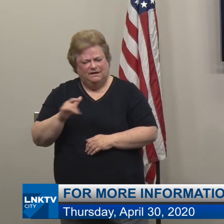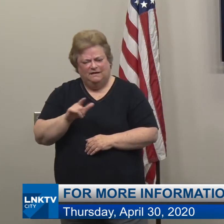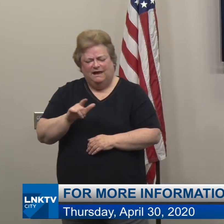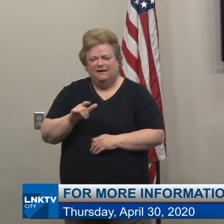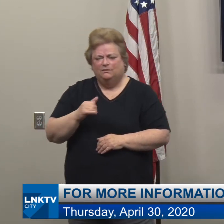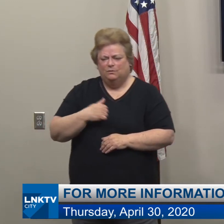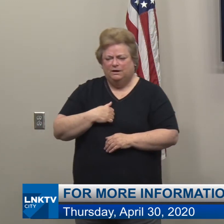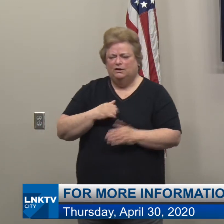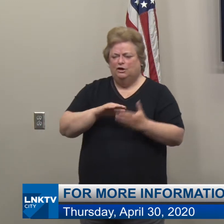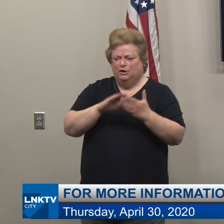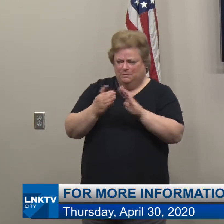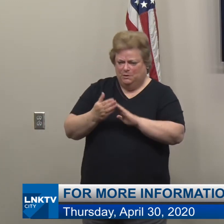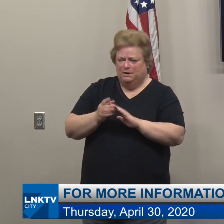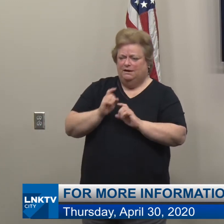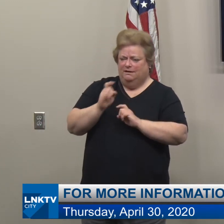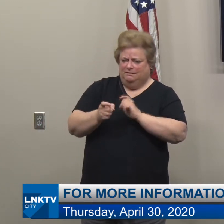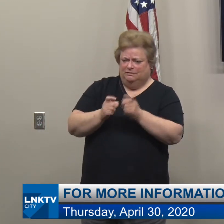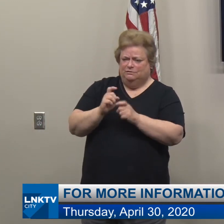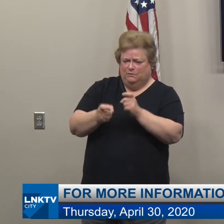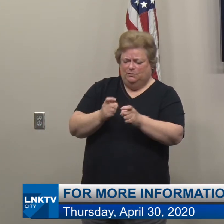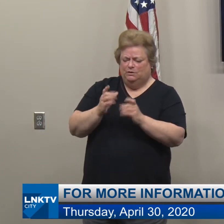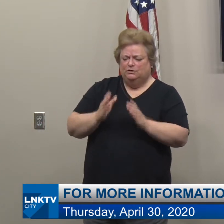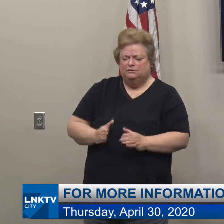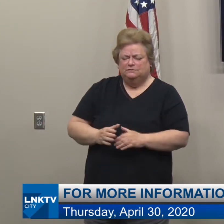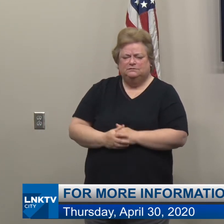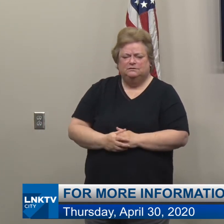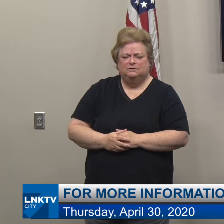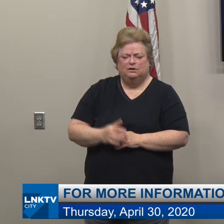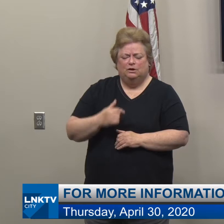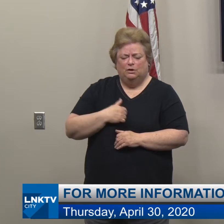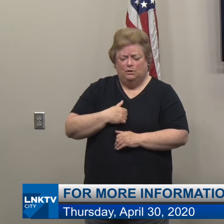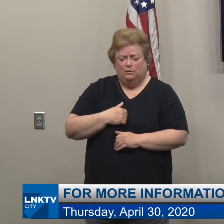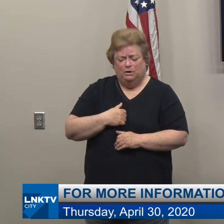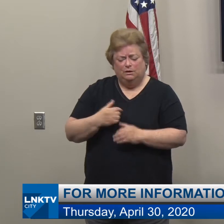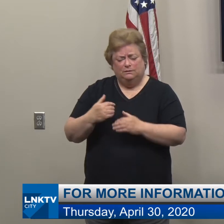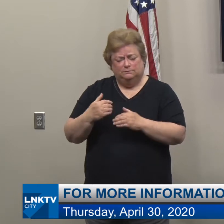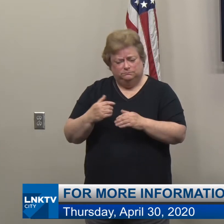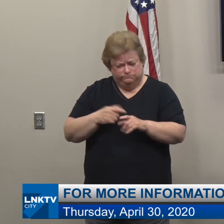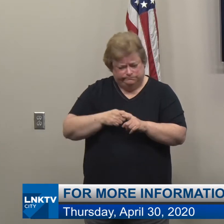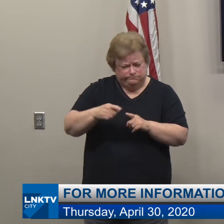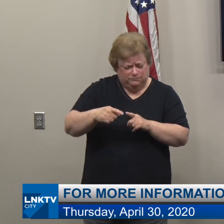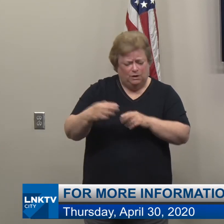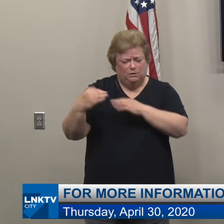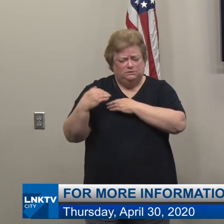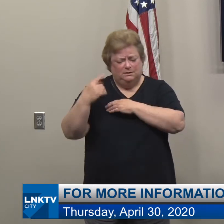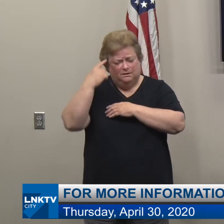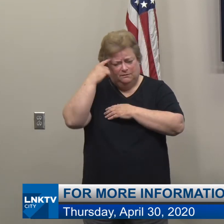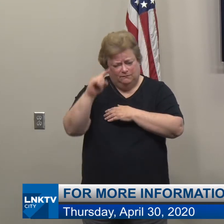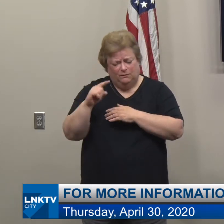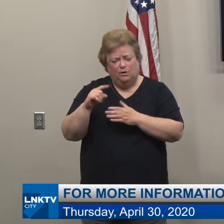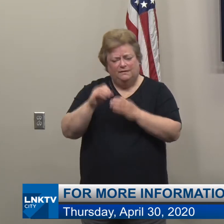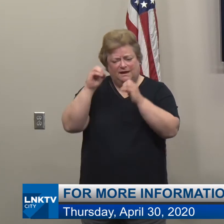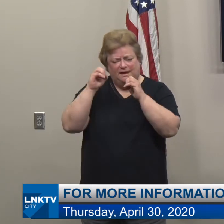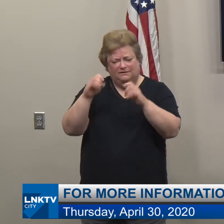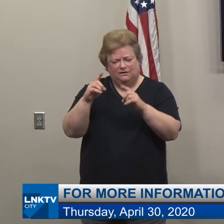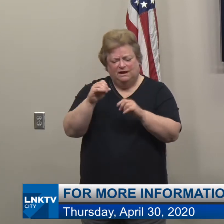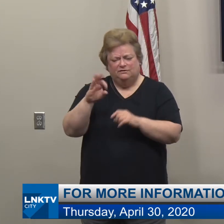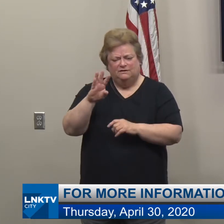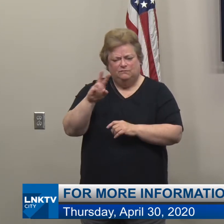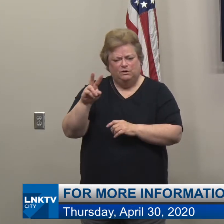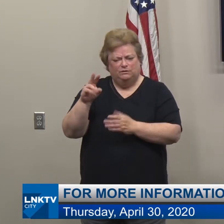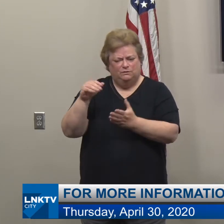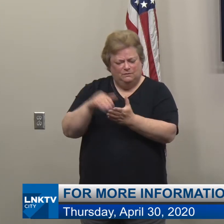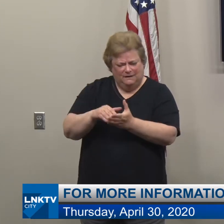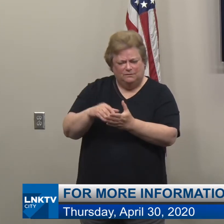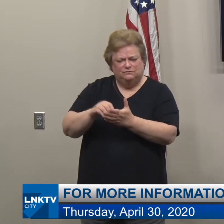community contributors, and that while we're primarily responsible for the education of 42,000 students, and I feel like we're doing a